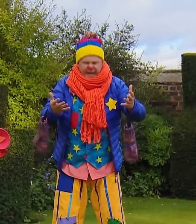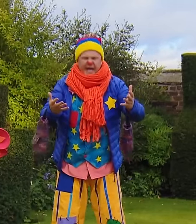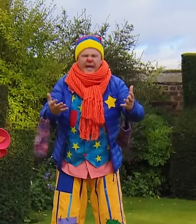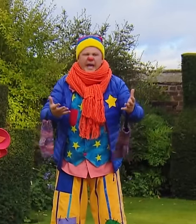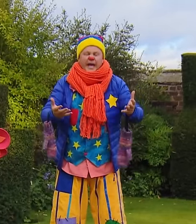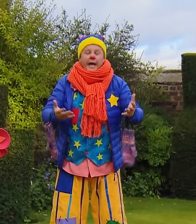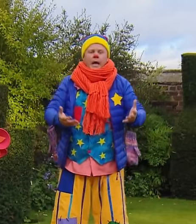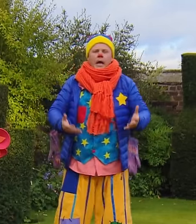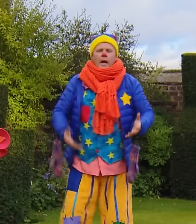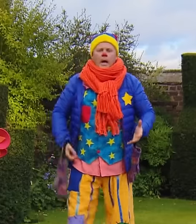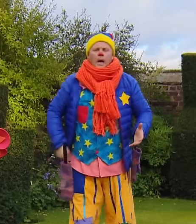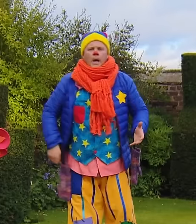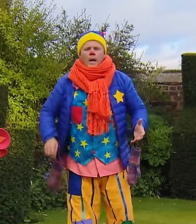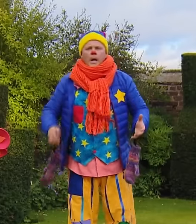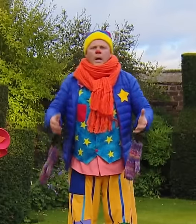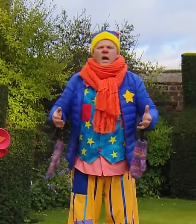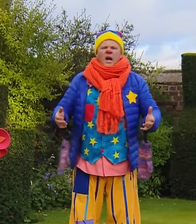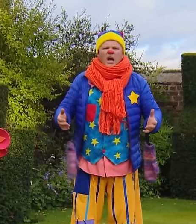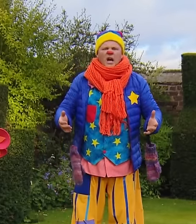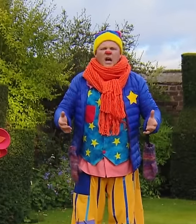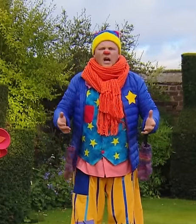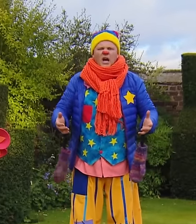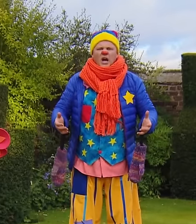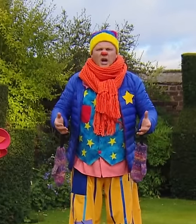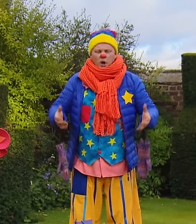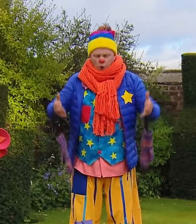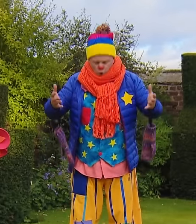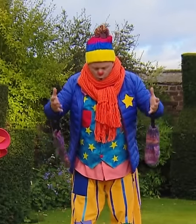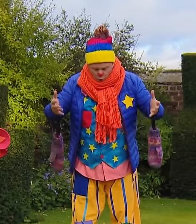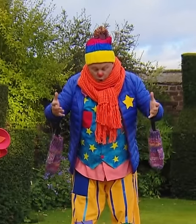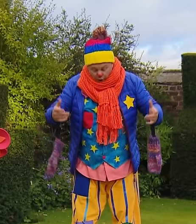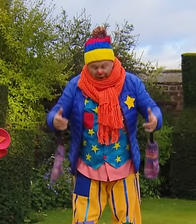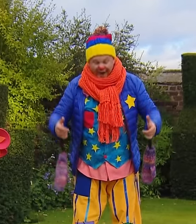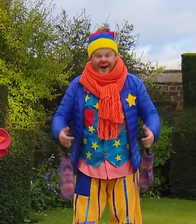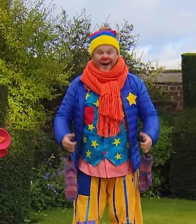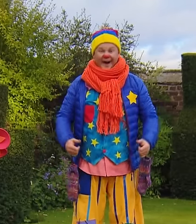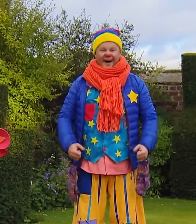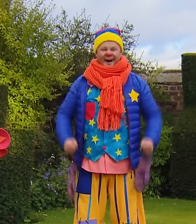Mr. Tumble, try stretching by touching your toes. Oh!